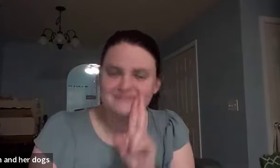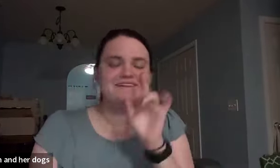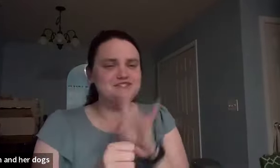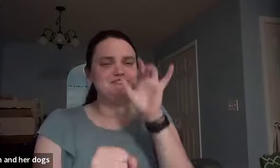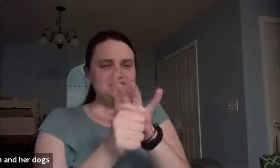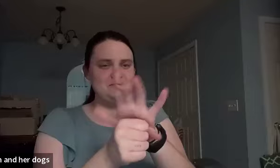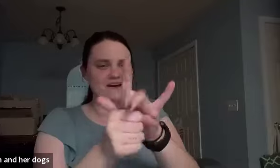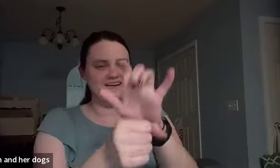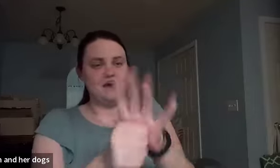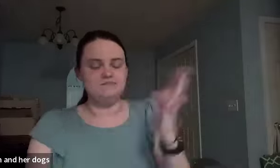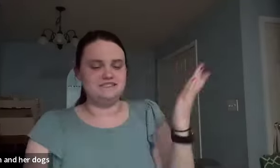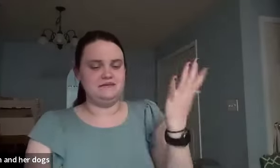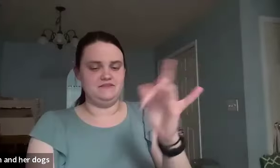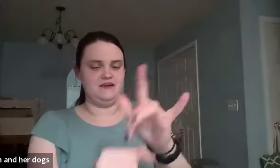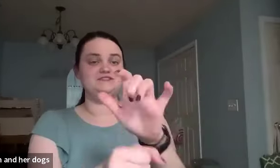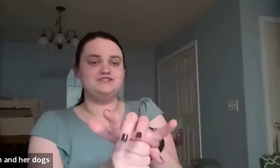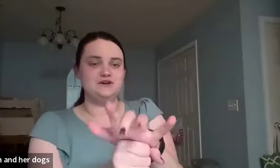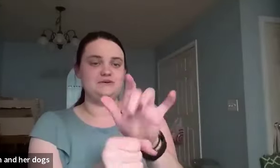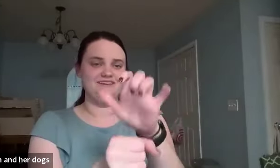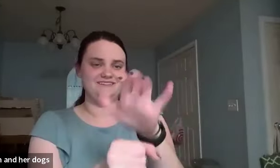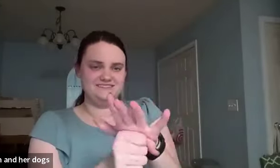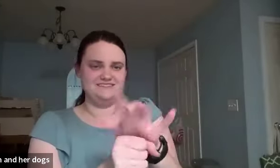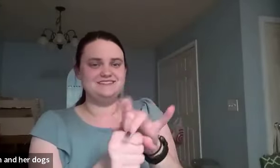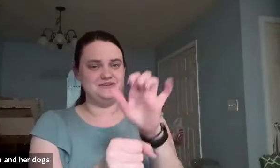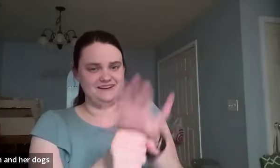ready. Soda. I'm slamming that. Soda. Soda.